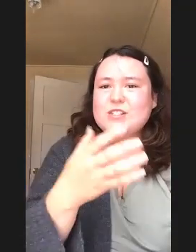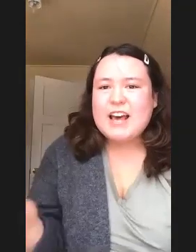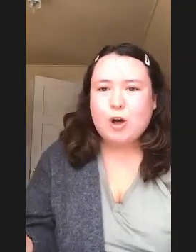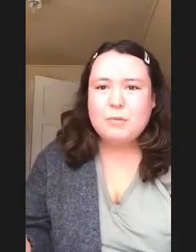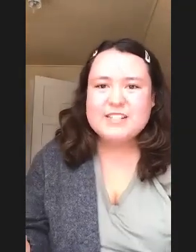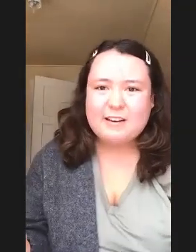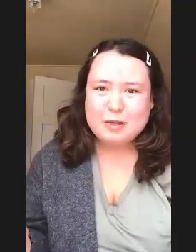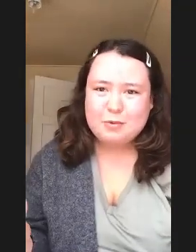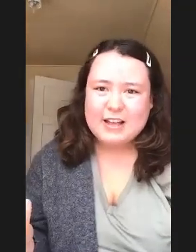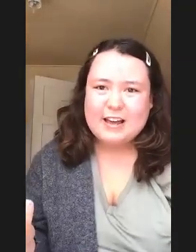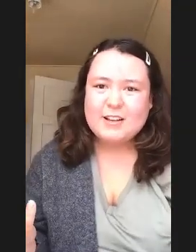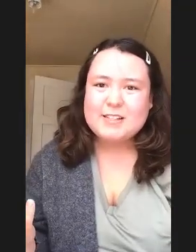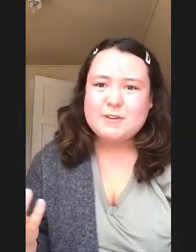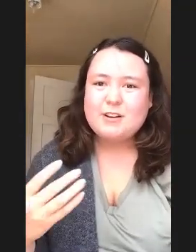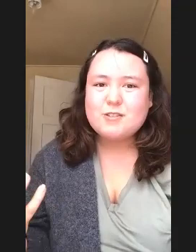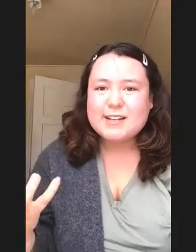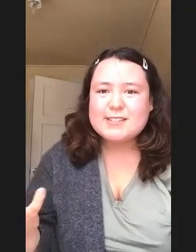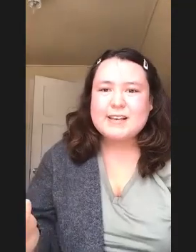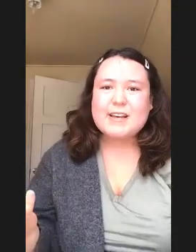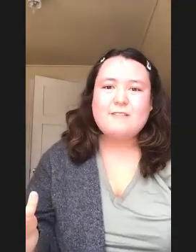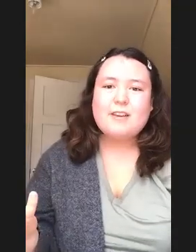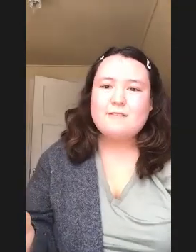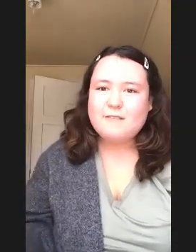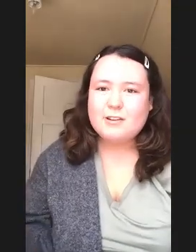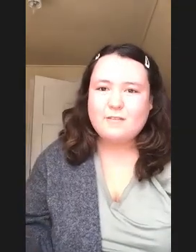to help deaf people analyze what you're trying to say, even if you don't